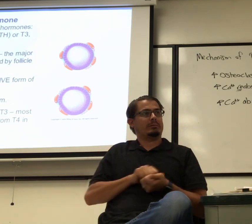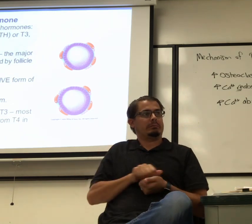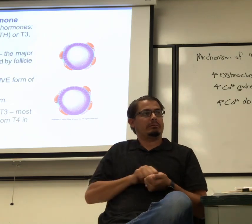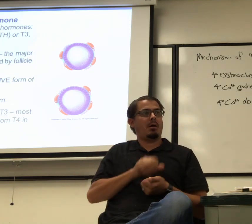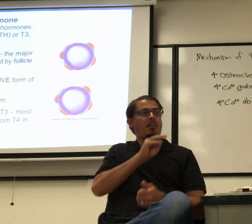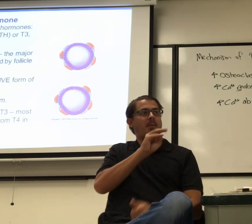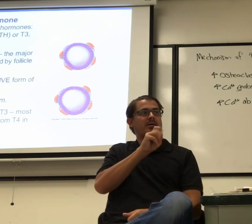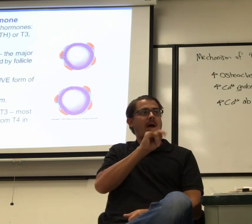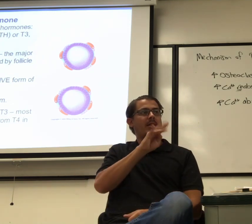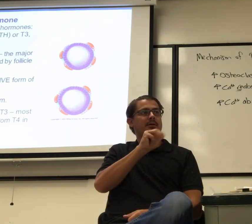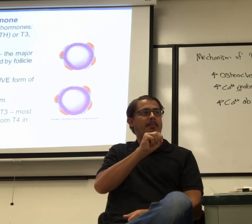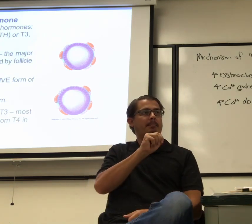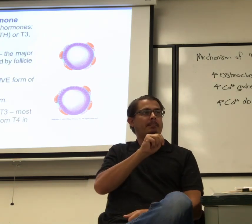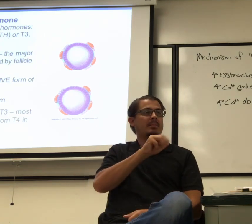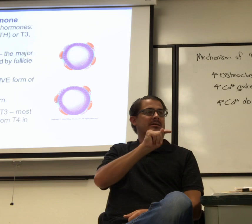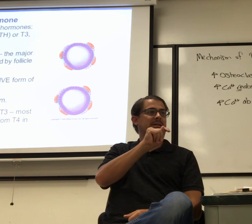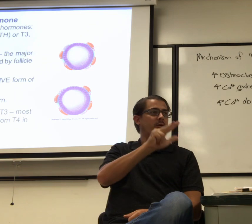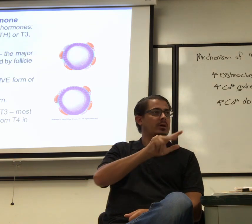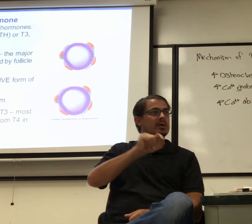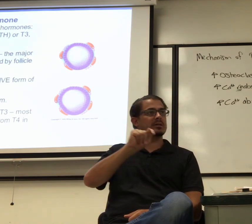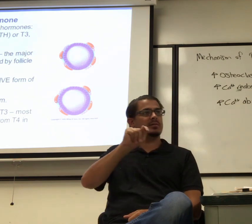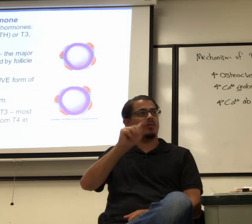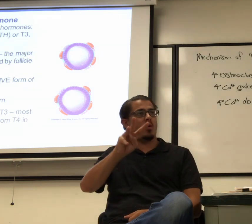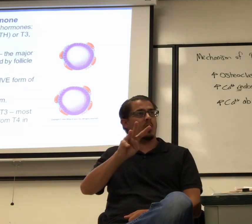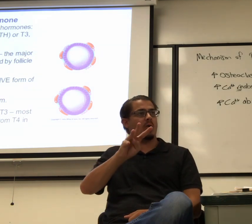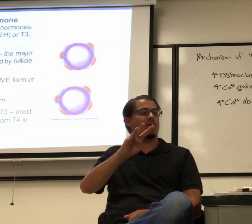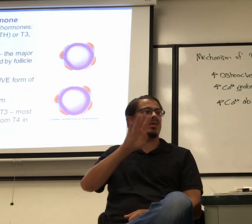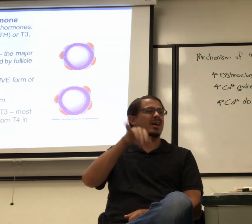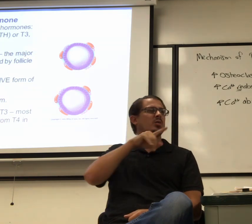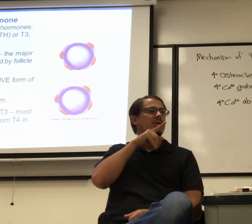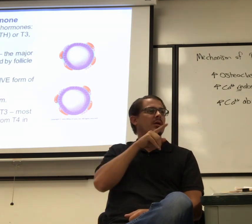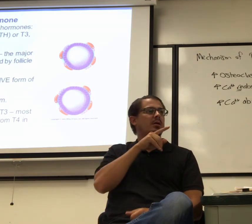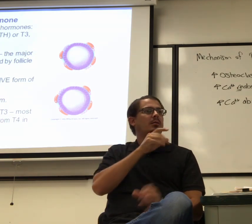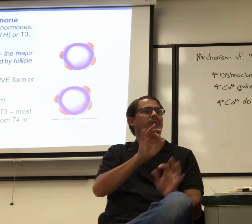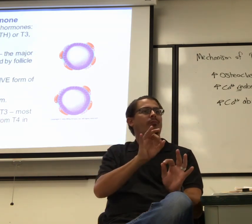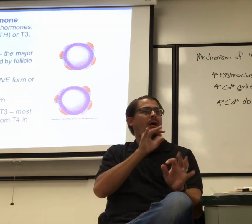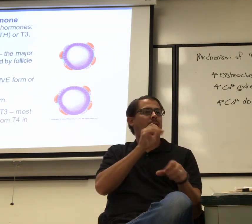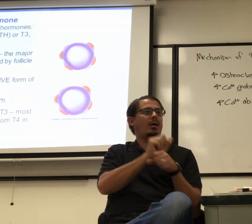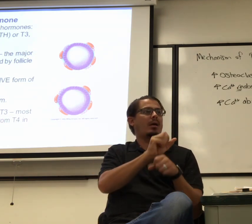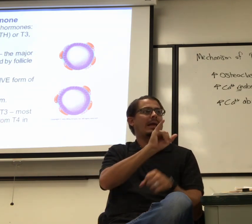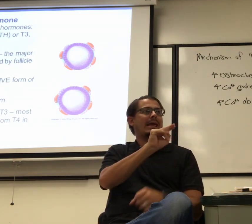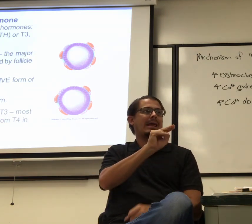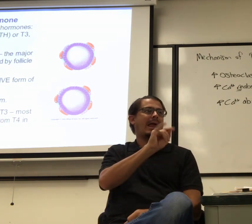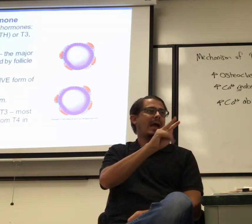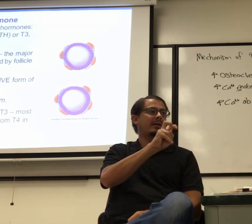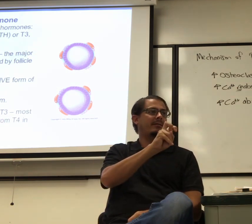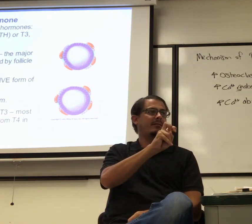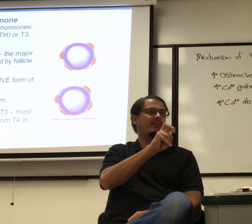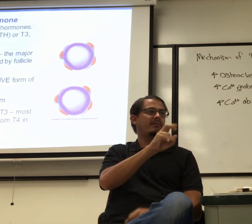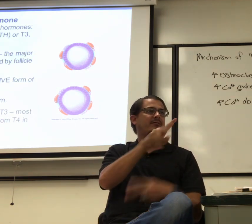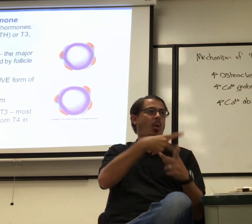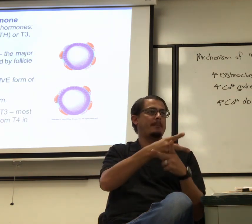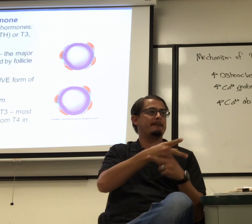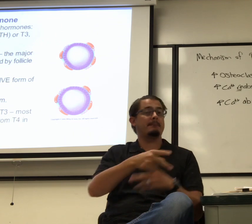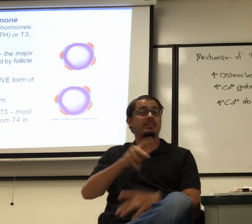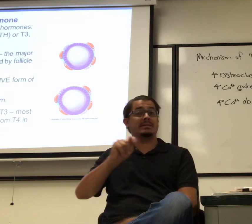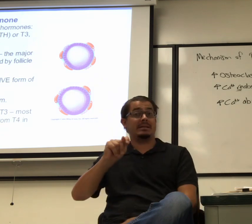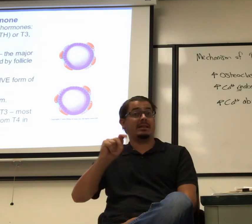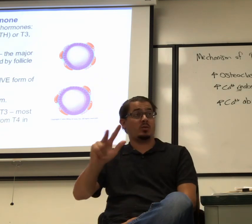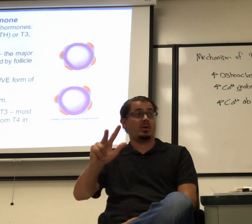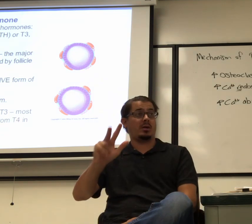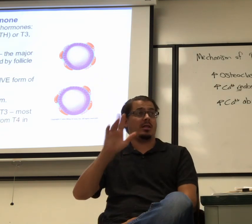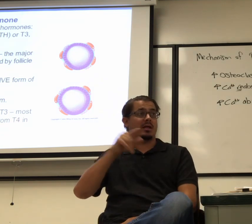hormone can also boost your metabolism. So I did mention T3, T4. I did mention T4 is